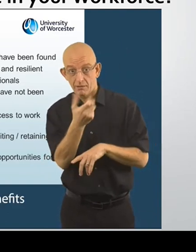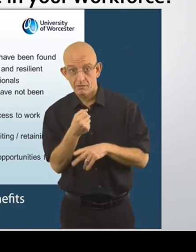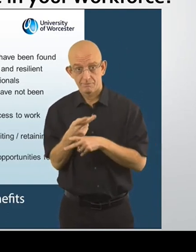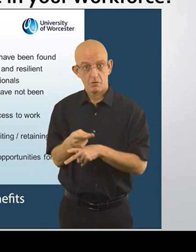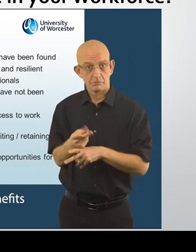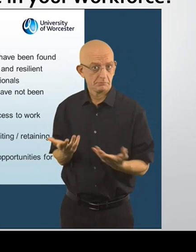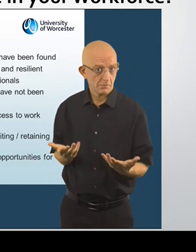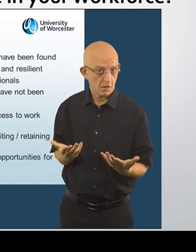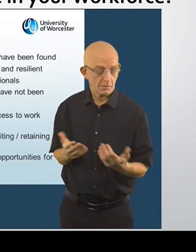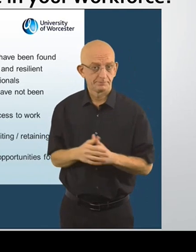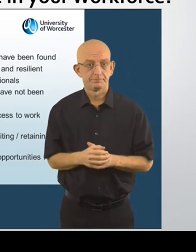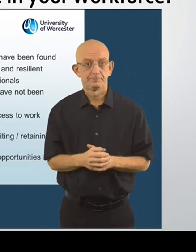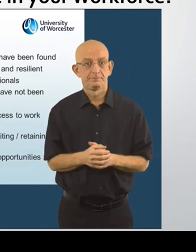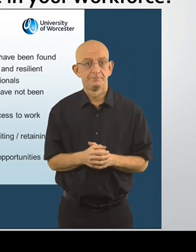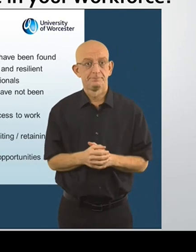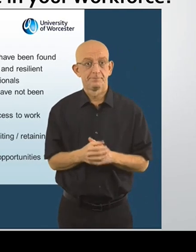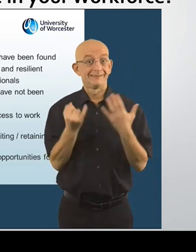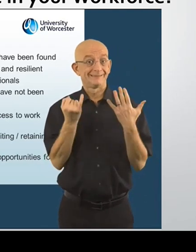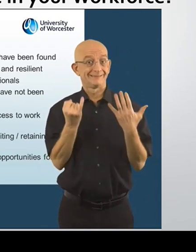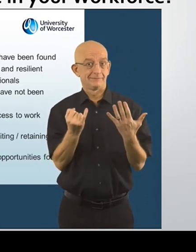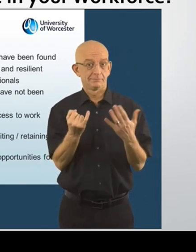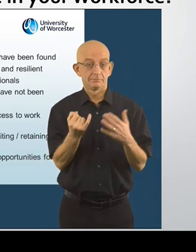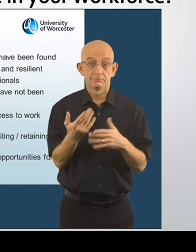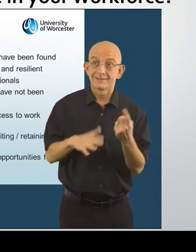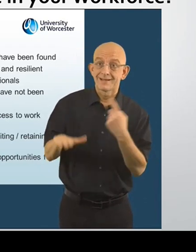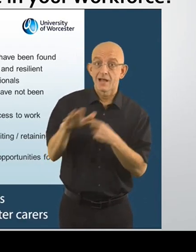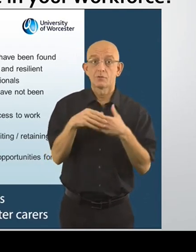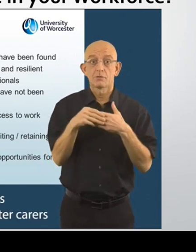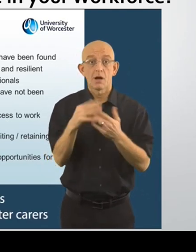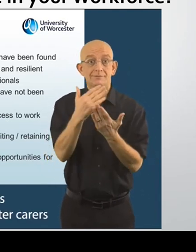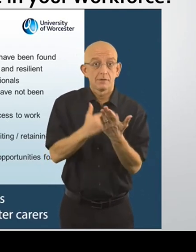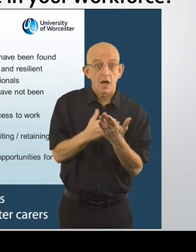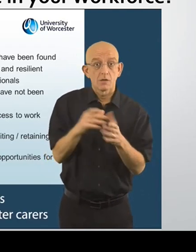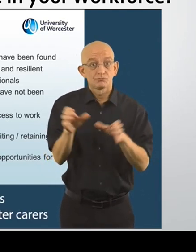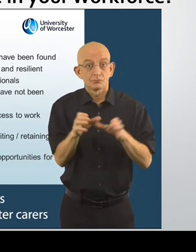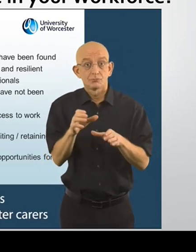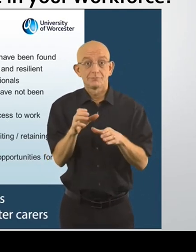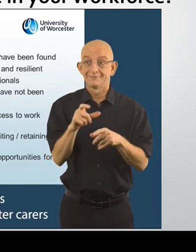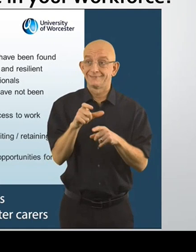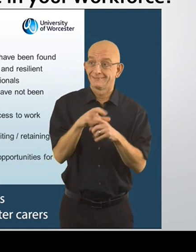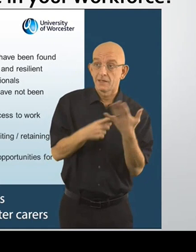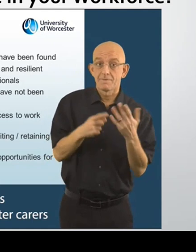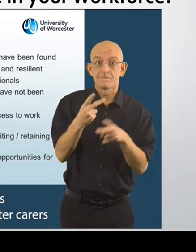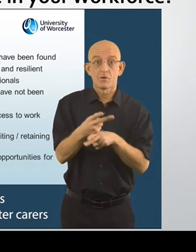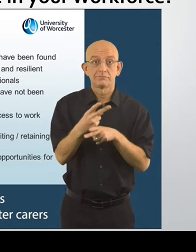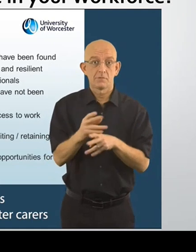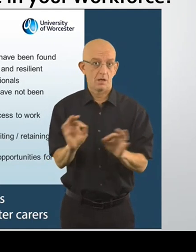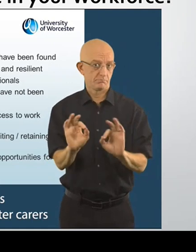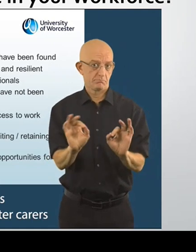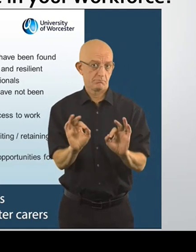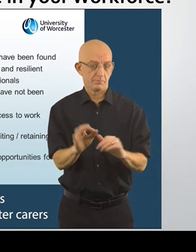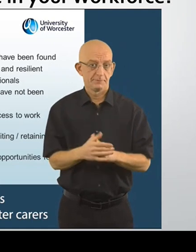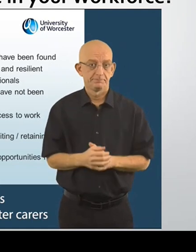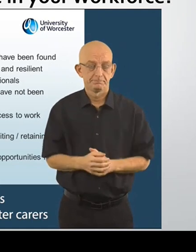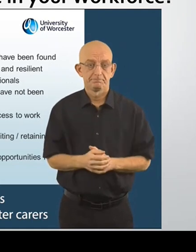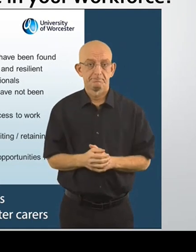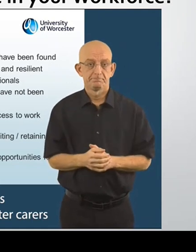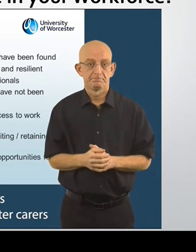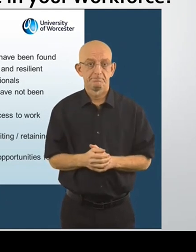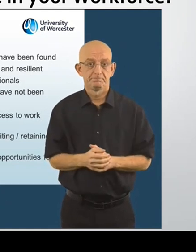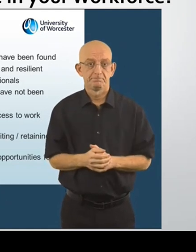access to work eligibility. Point number six, there are no national guidelines about recruiting or retaining